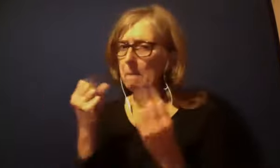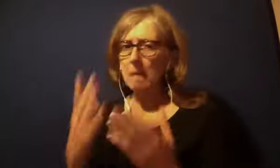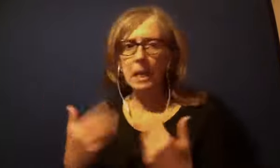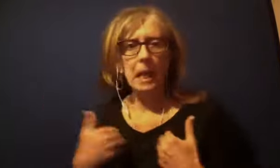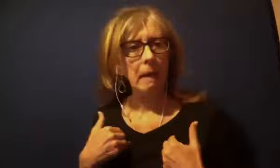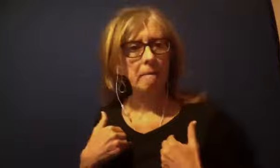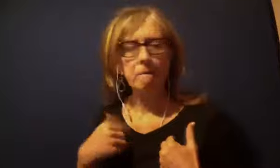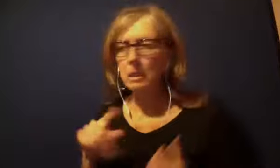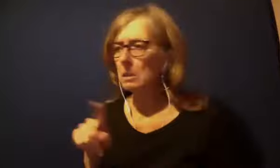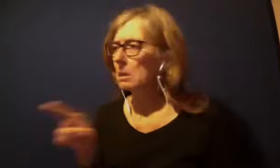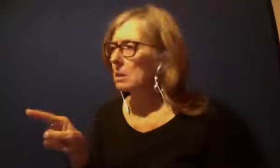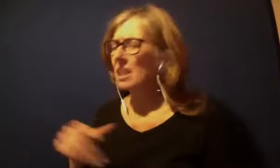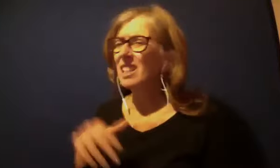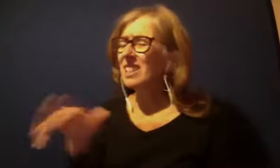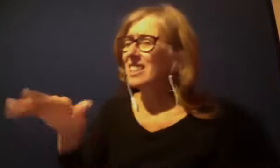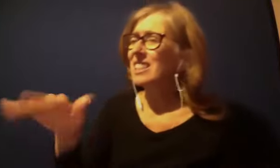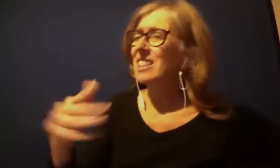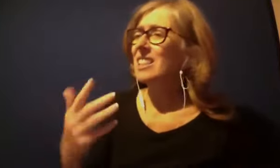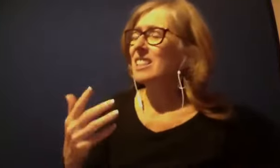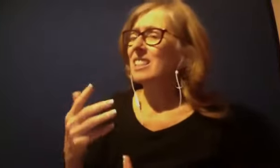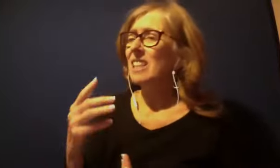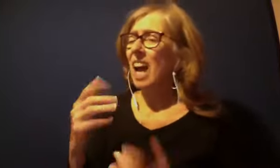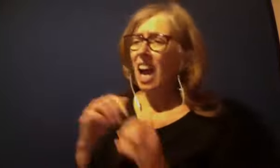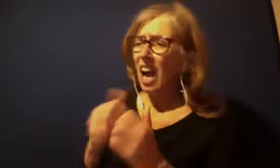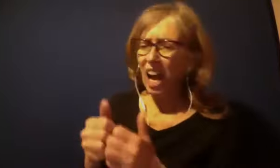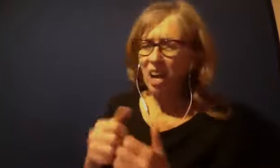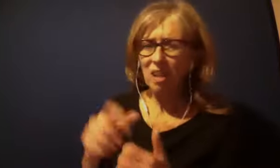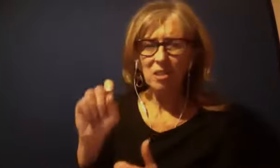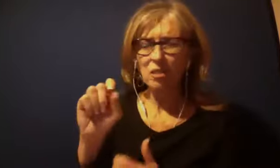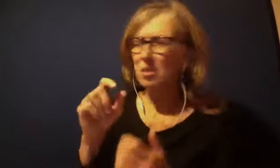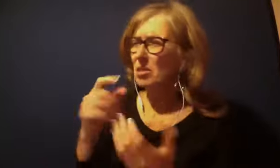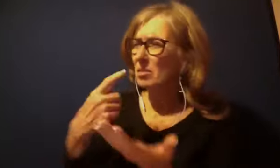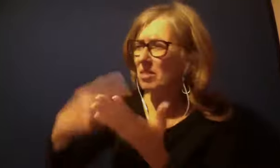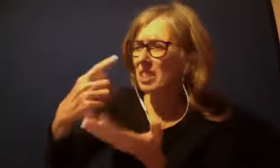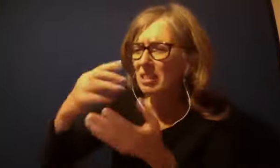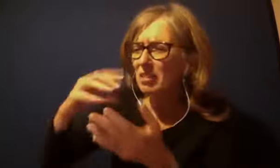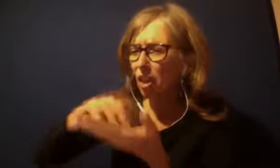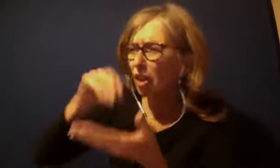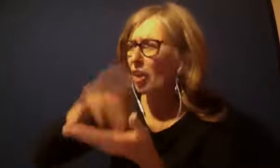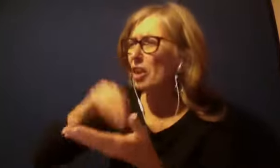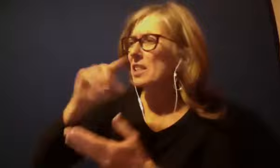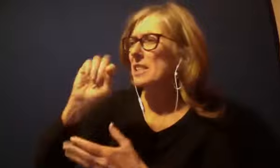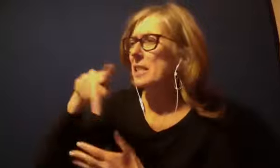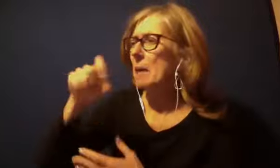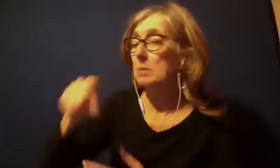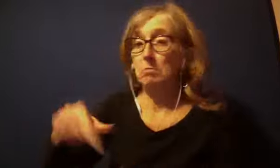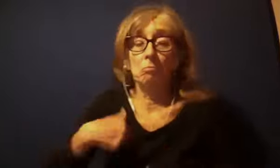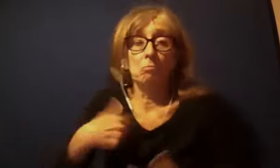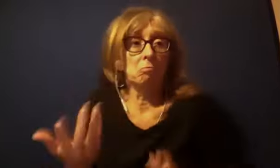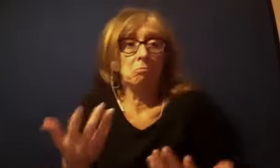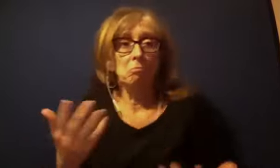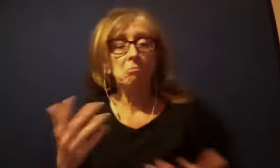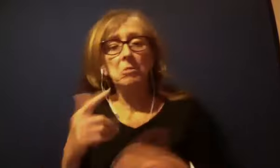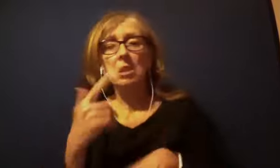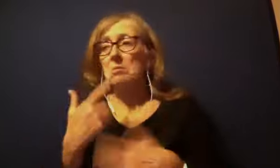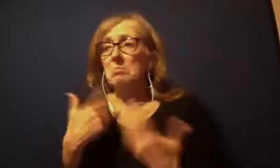the steps. They were usually just doing 10-step buddies and stuff like that. And I just knew that although those slogans, there was a lot of wisdom, there was a lot of